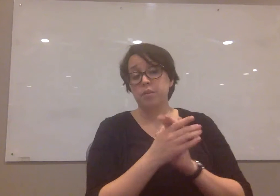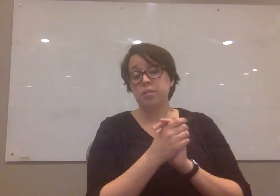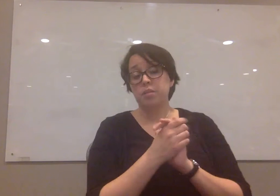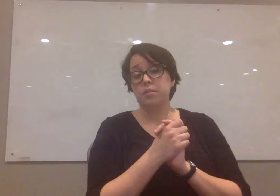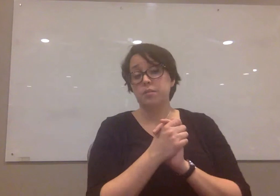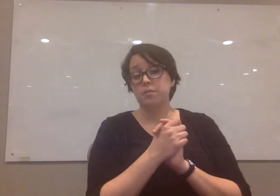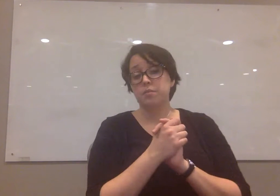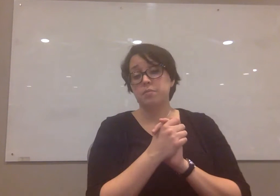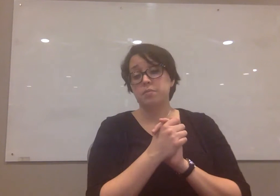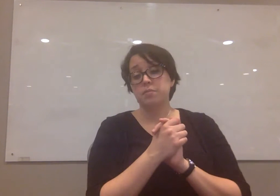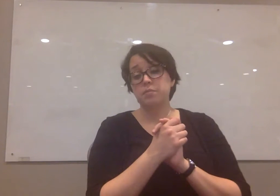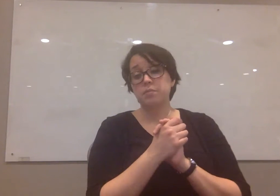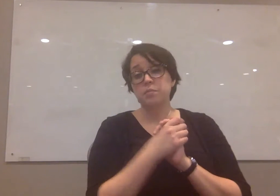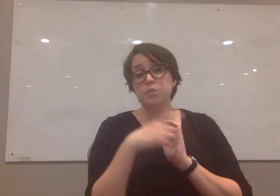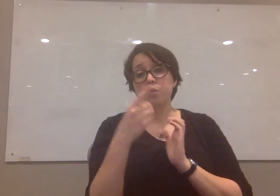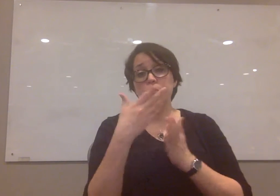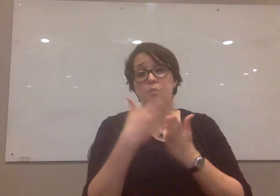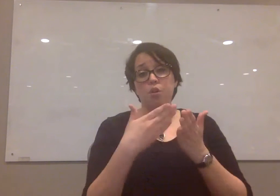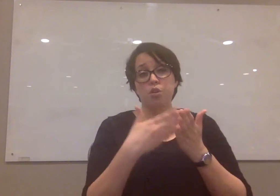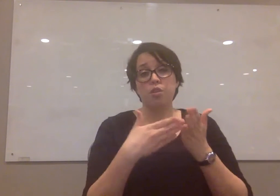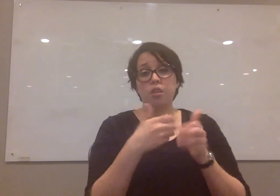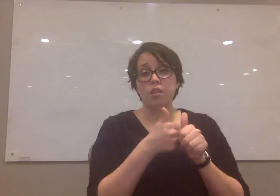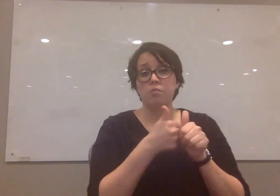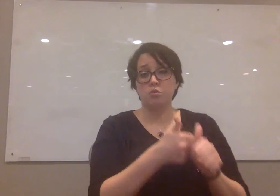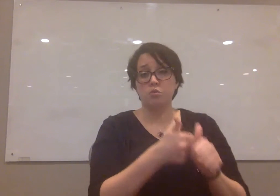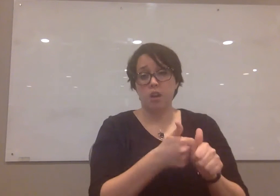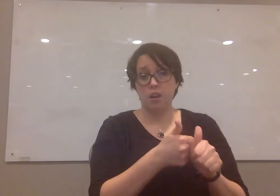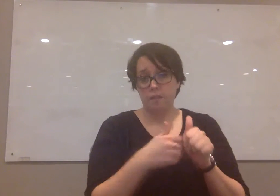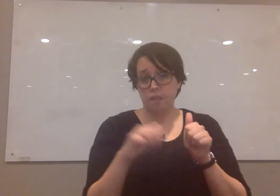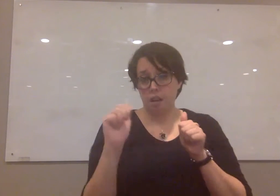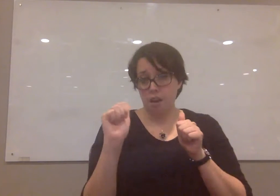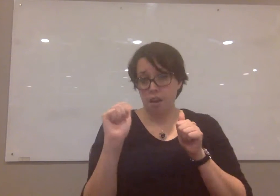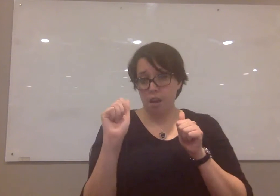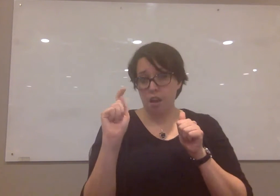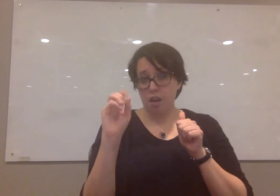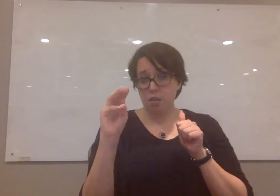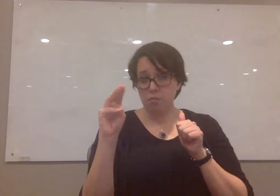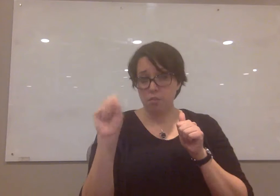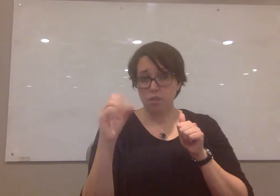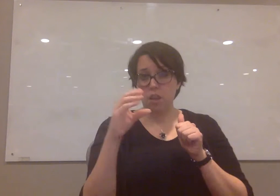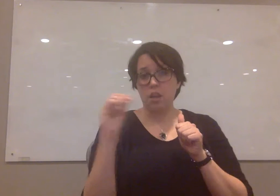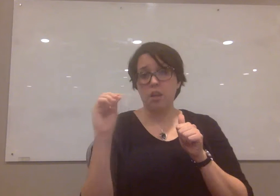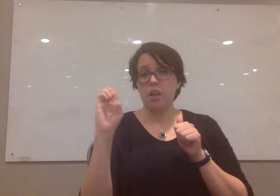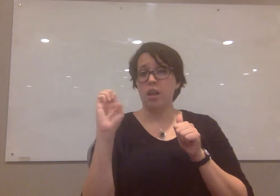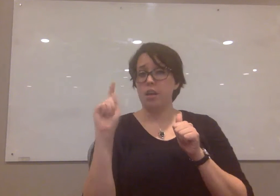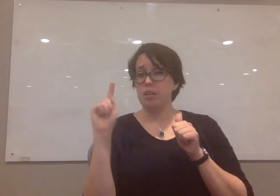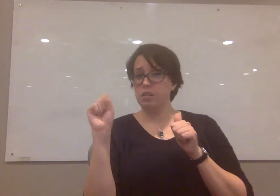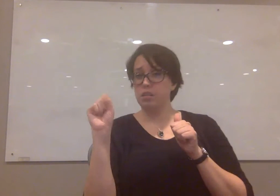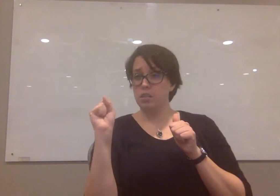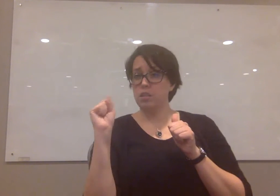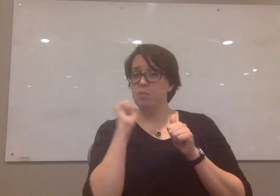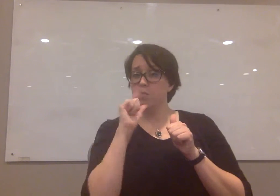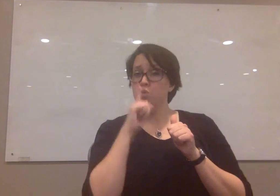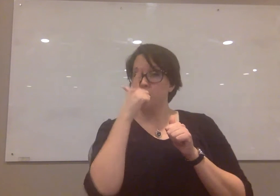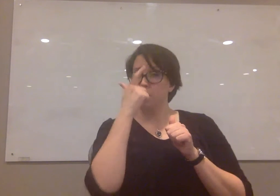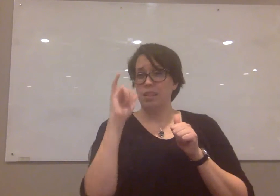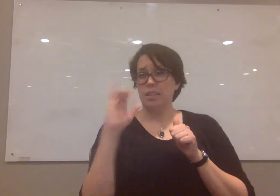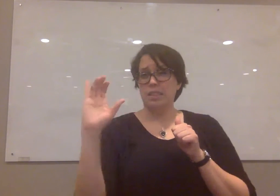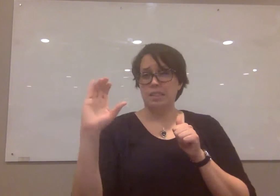the part that keeps track of atoms, since that's global, and it might also happen in ETS. I'm not sure how ETS is actually implemented, since that's in C. And that allows